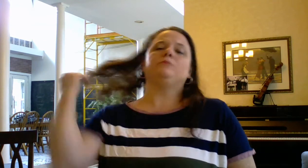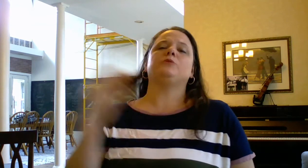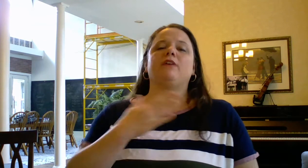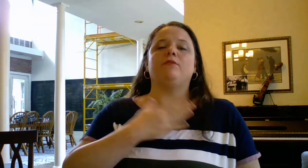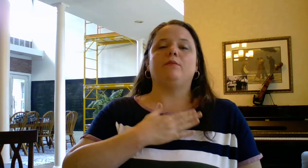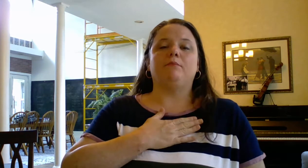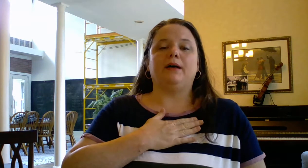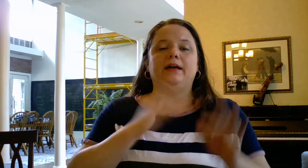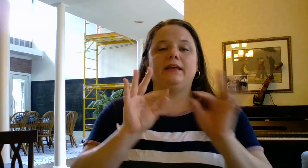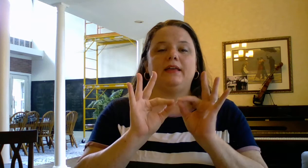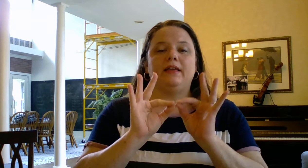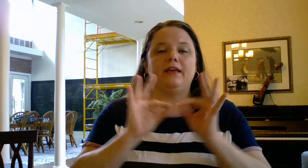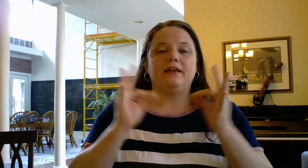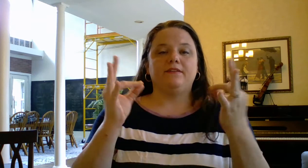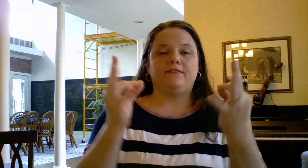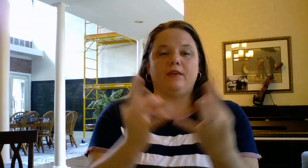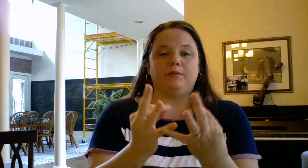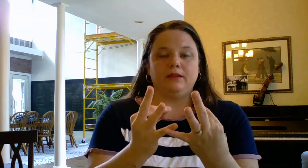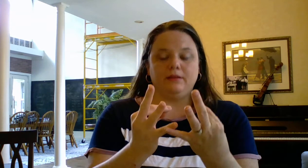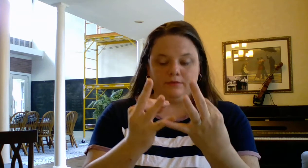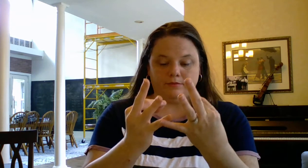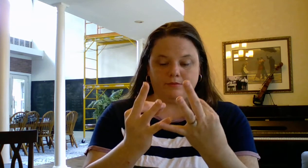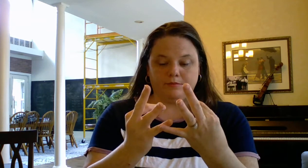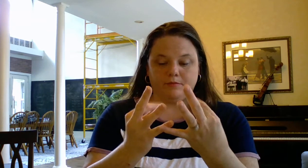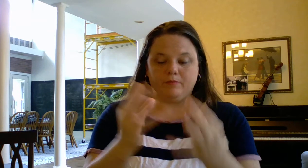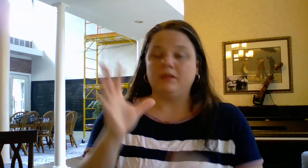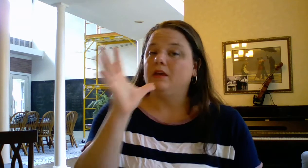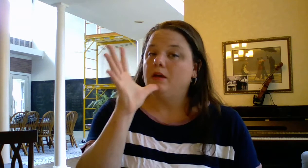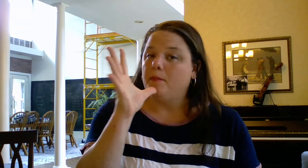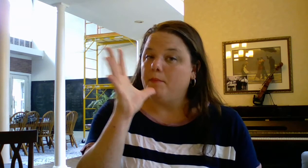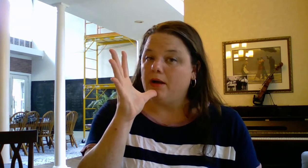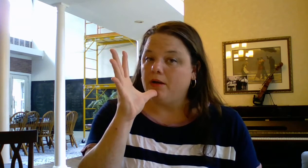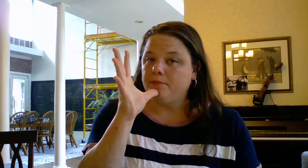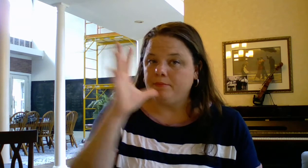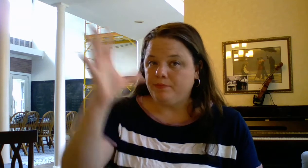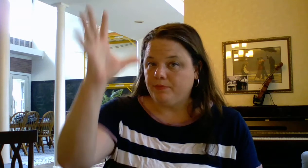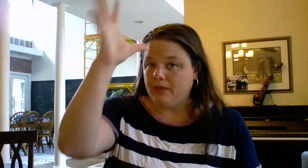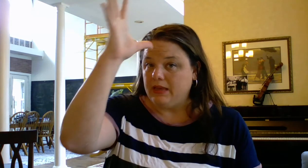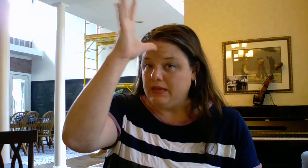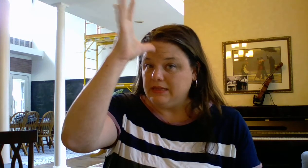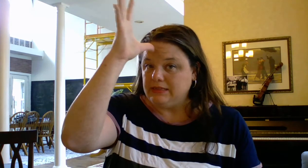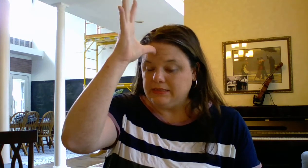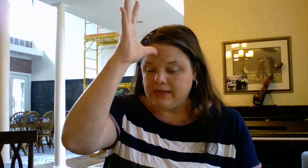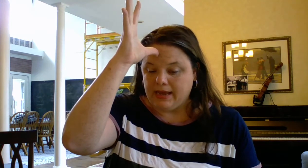we have my family, mom, dad,